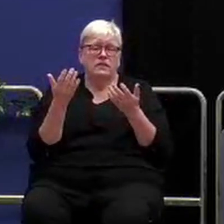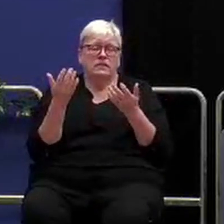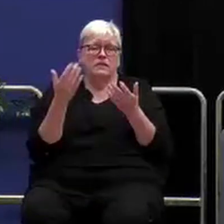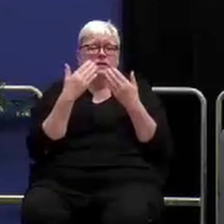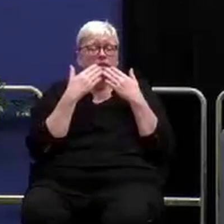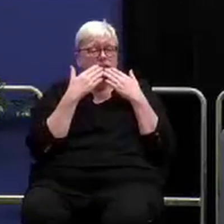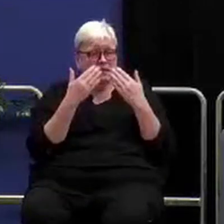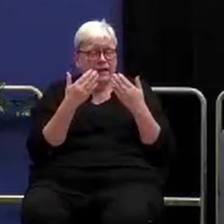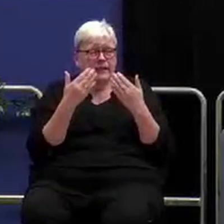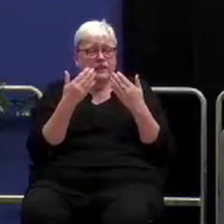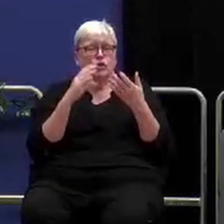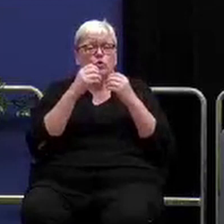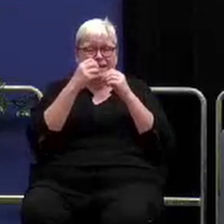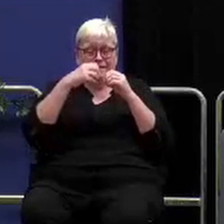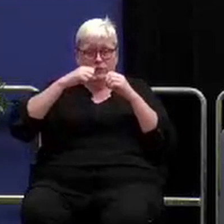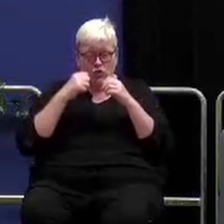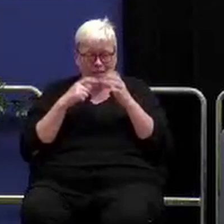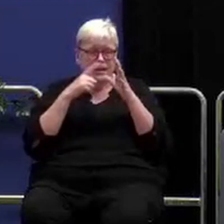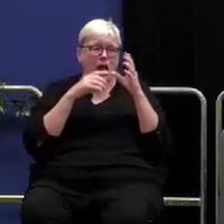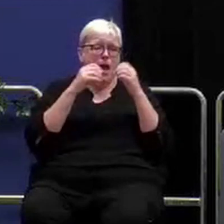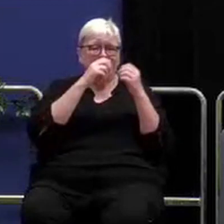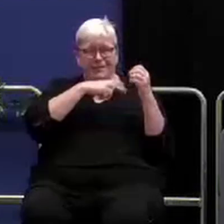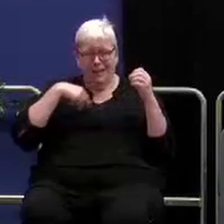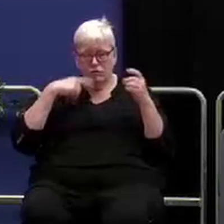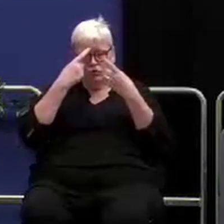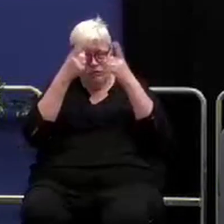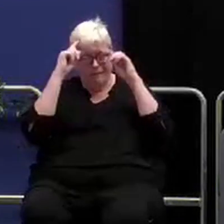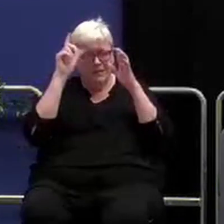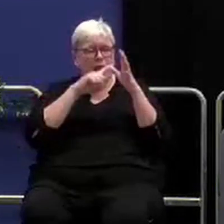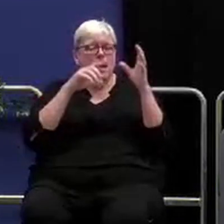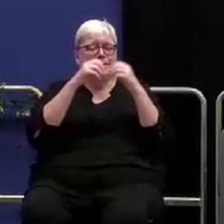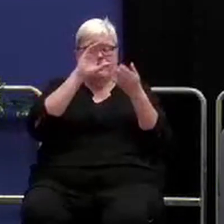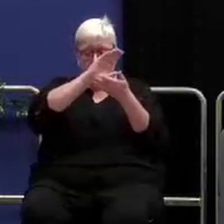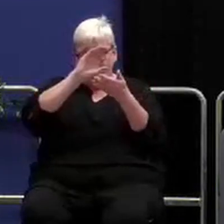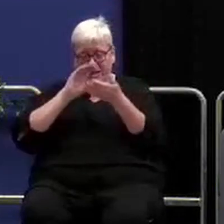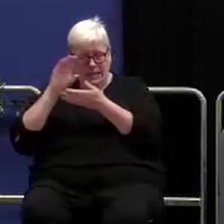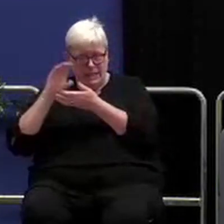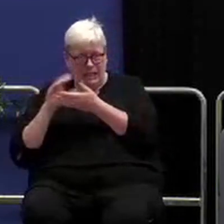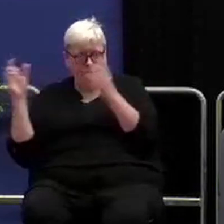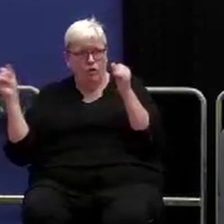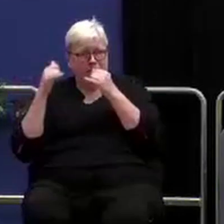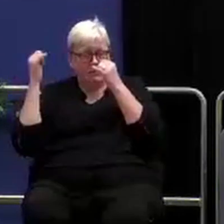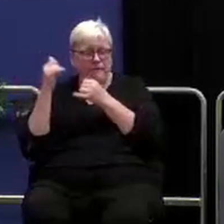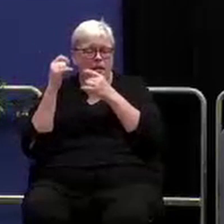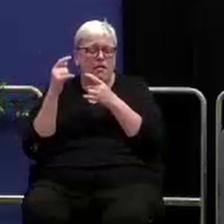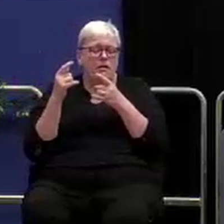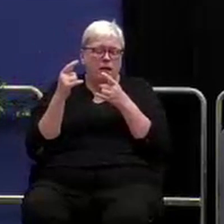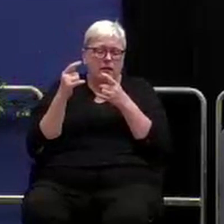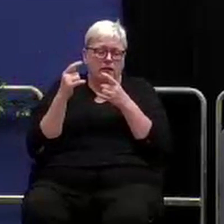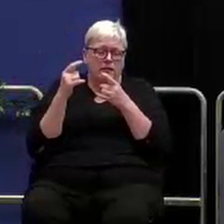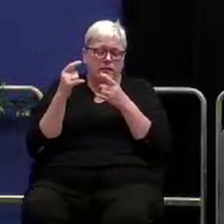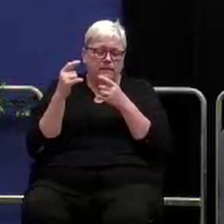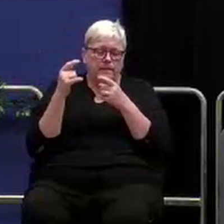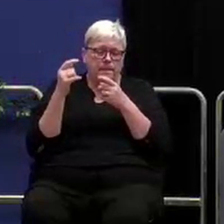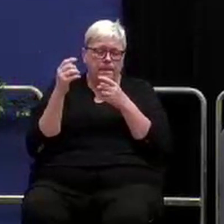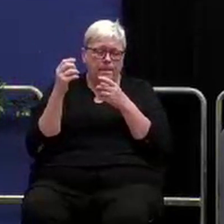Thank you again to Creative Scotland, Aberdeen City Council and the University of Aberdeen for their generous funding of the festival.